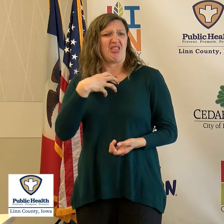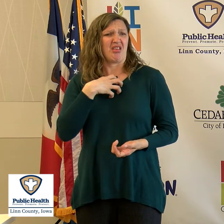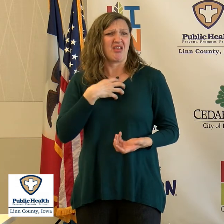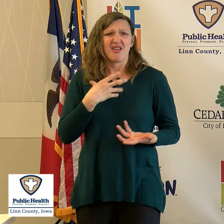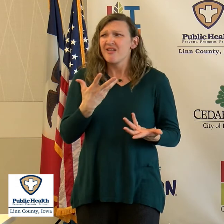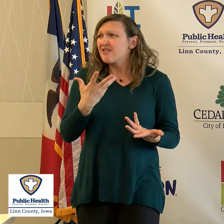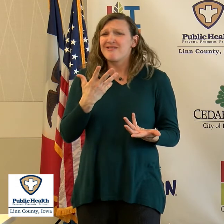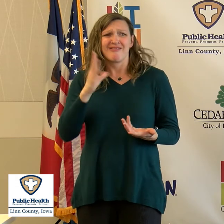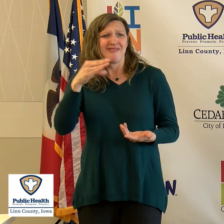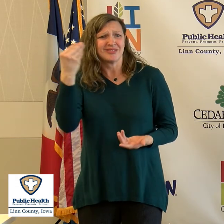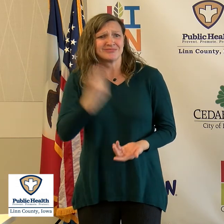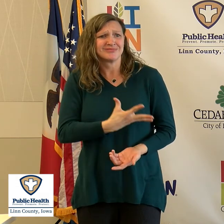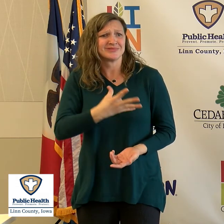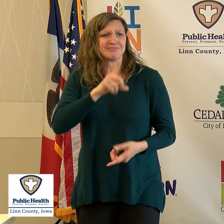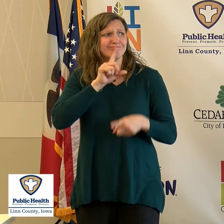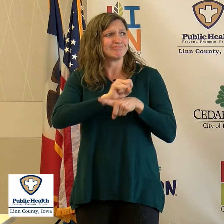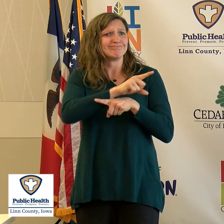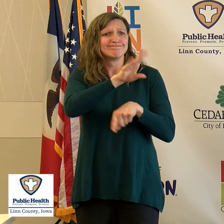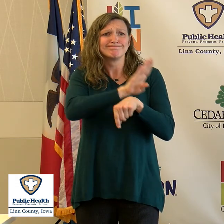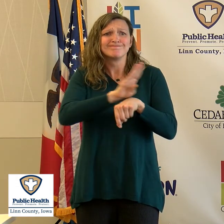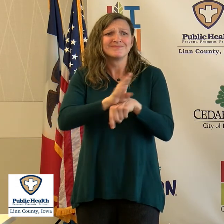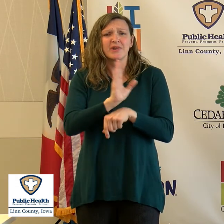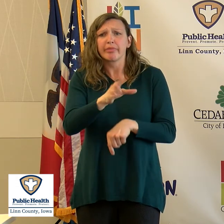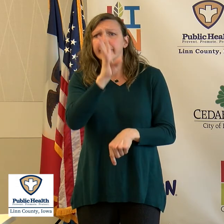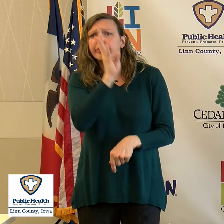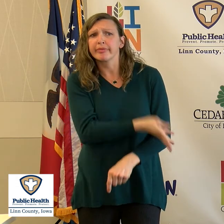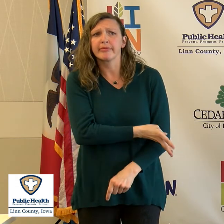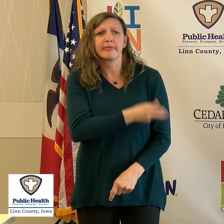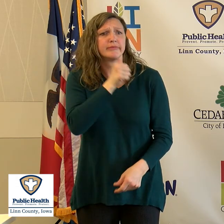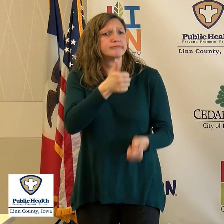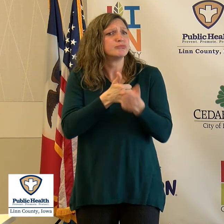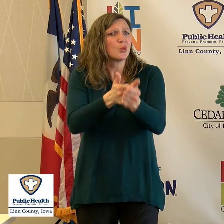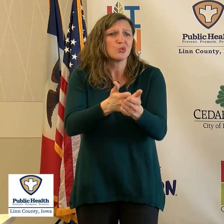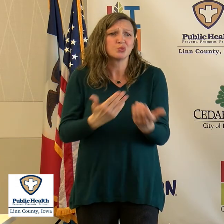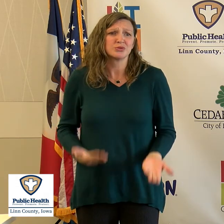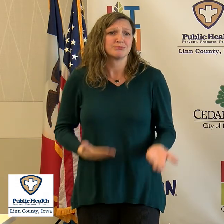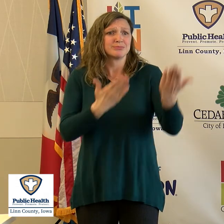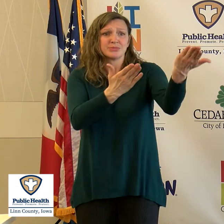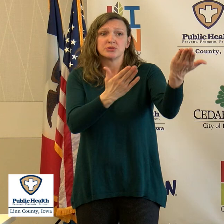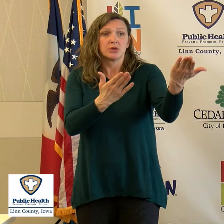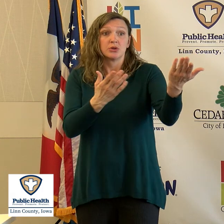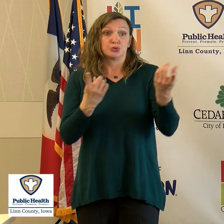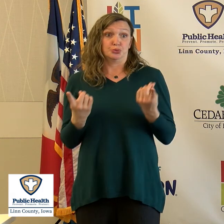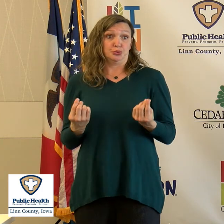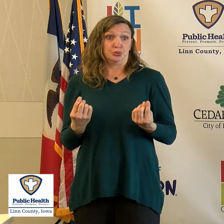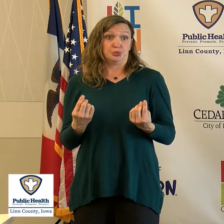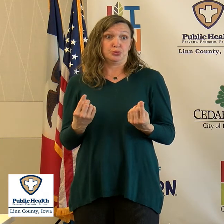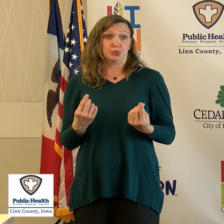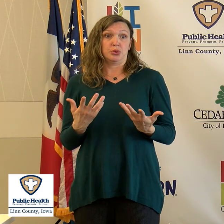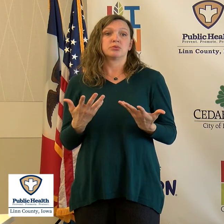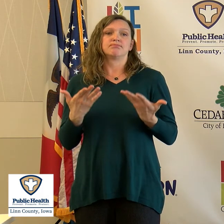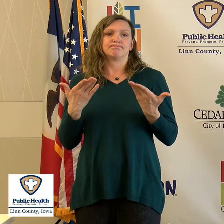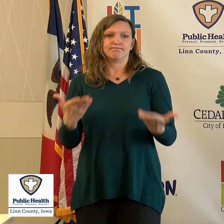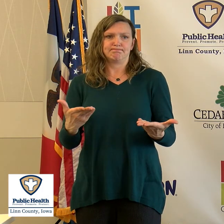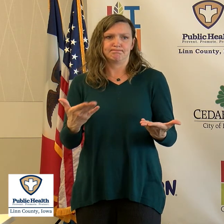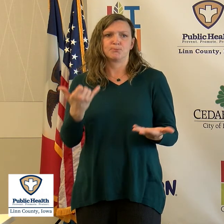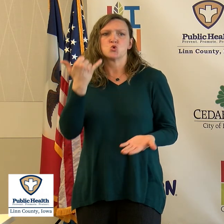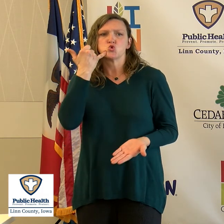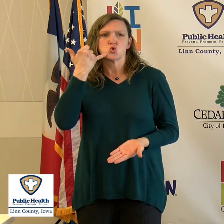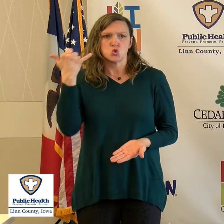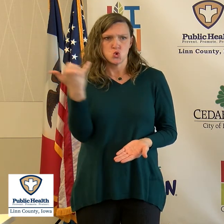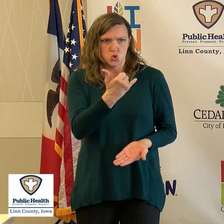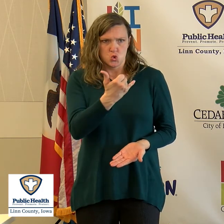governor's orders, and we are referring all callers with complaints to the Iowa